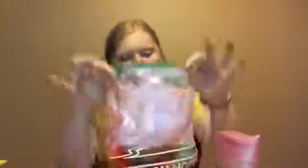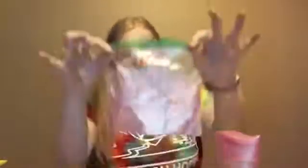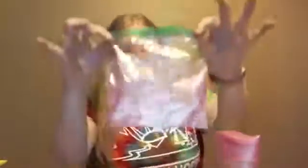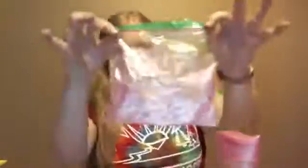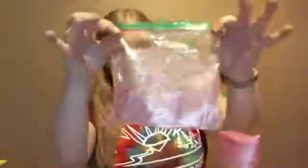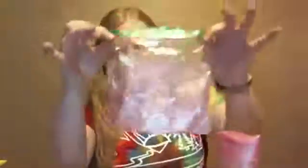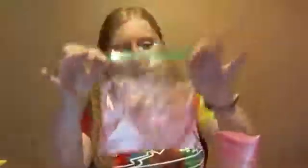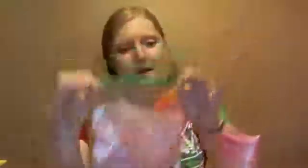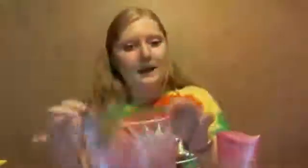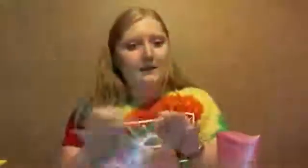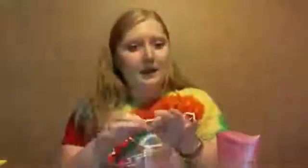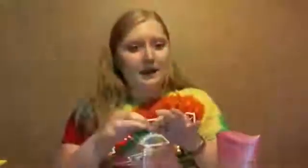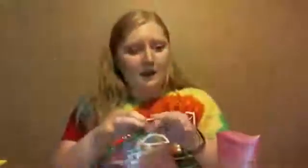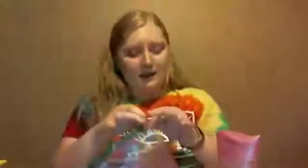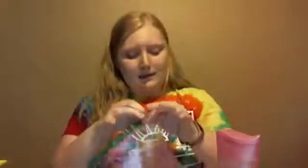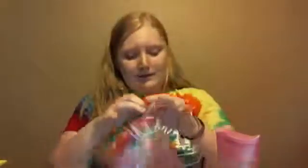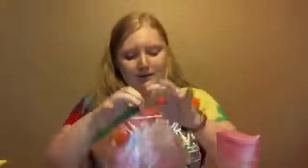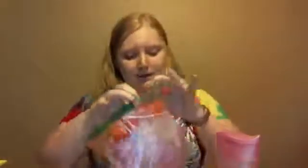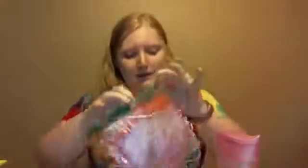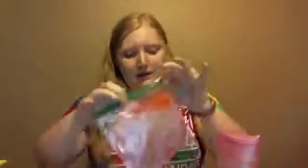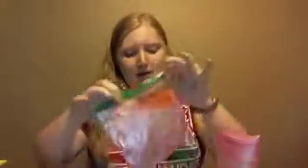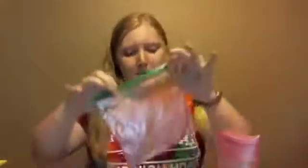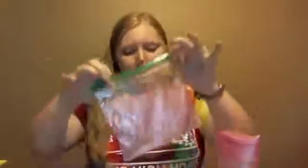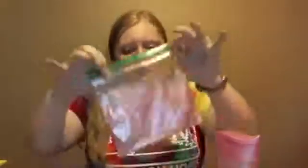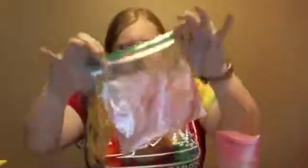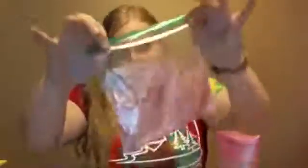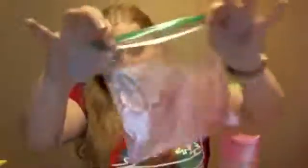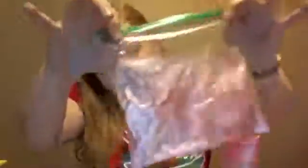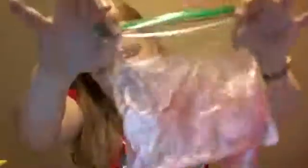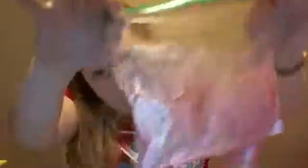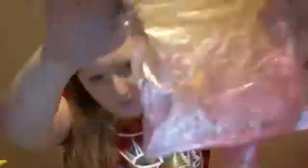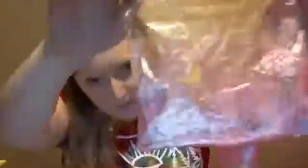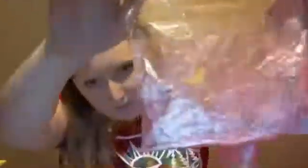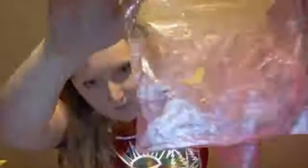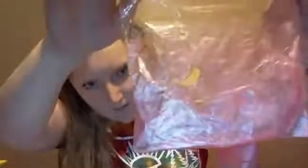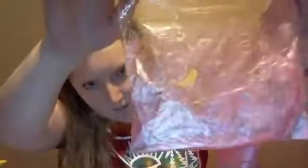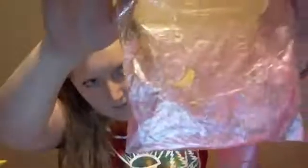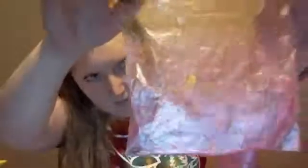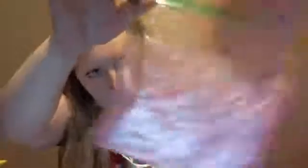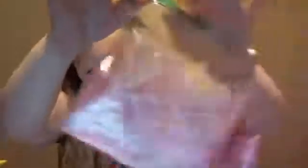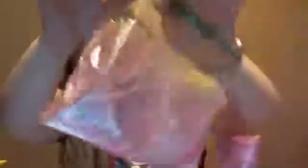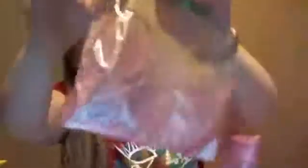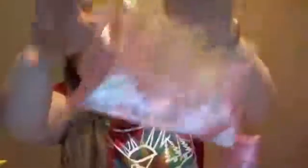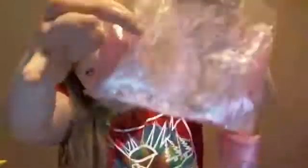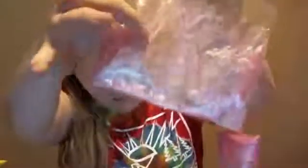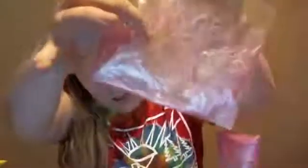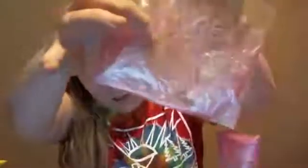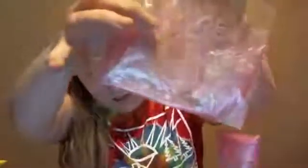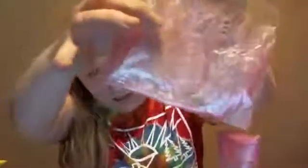smells a little bit like vanilla. Can you see the bubbles in it? See this bubble right here?